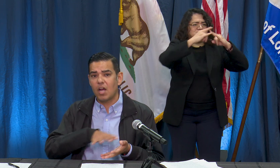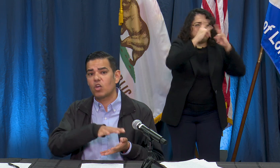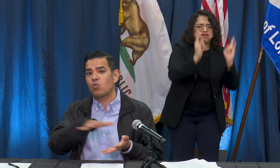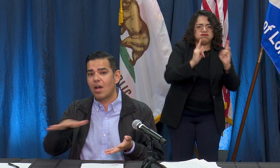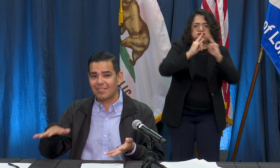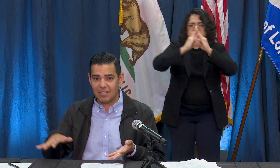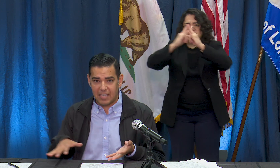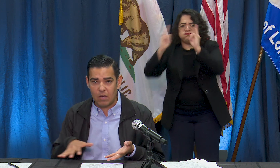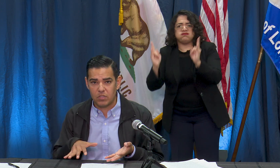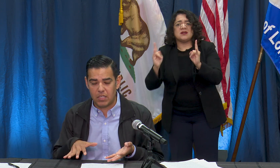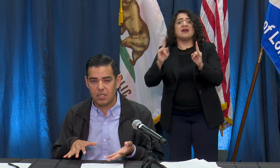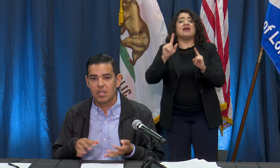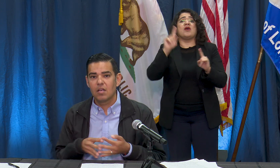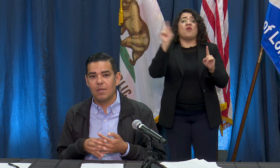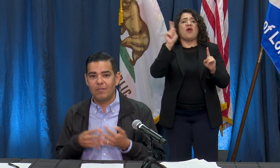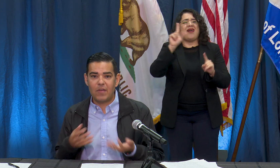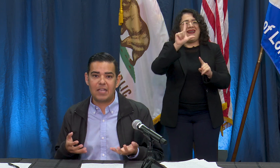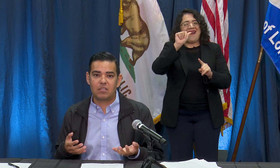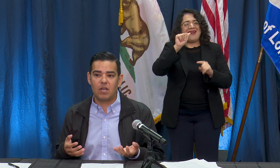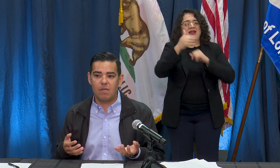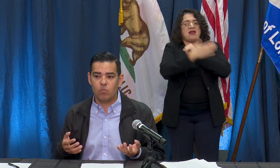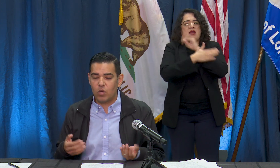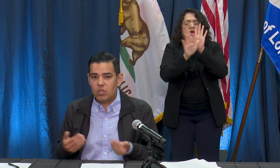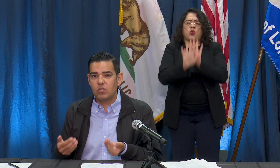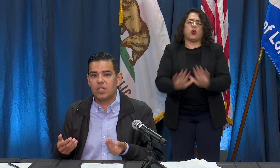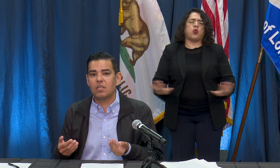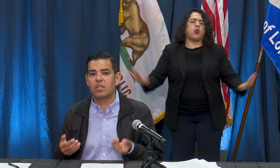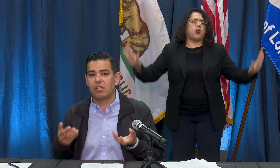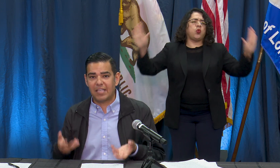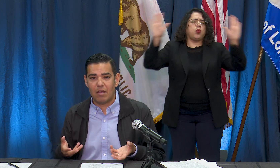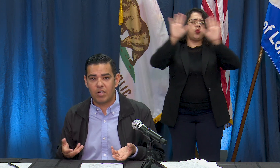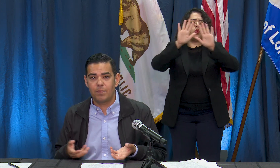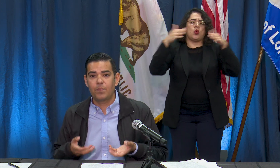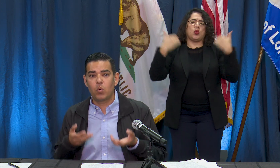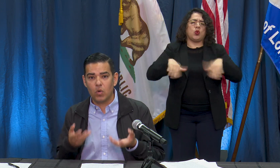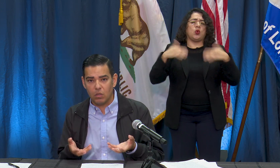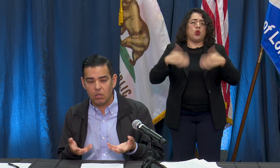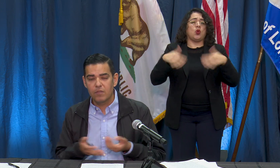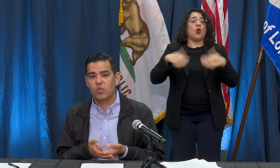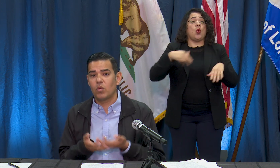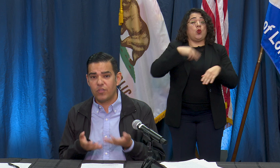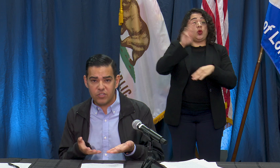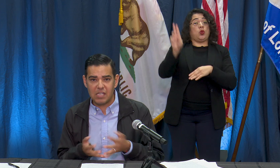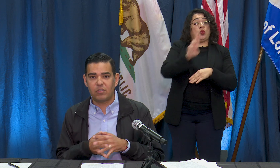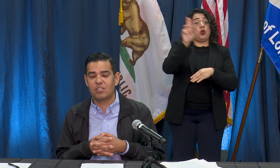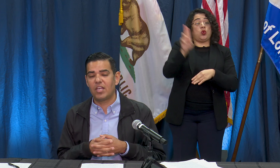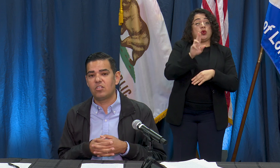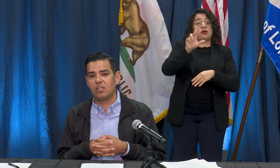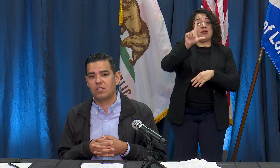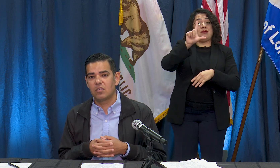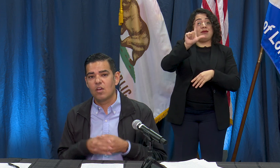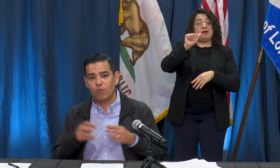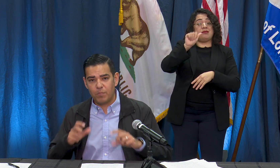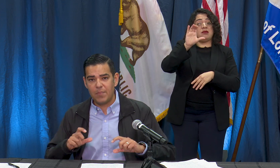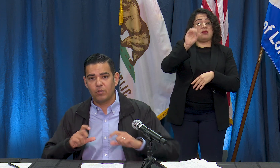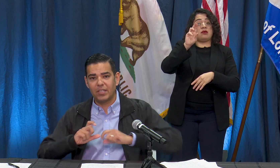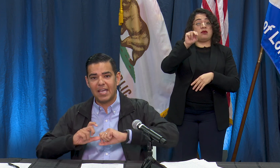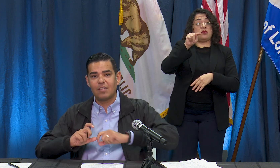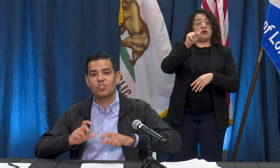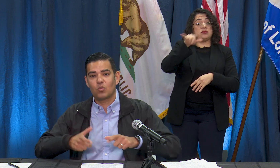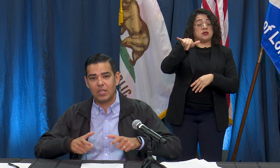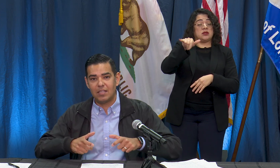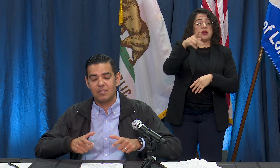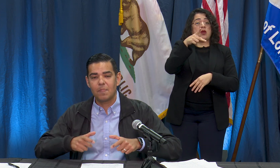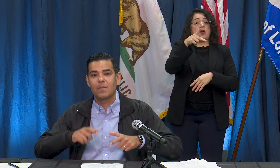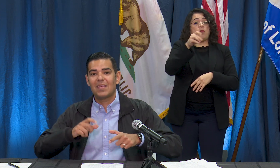up across the county. In fact, we're using the LA County portal with the city of Los Angeles for people to